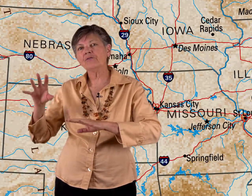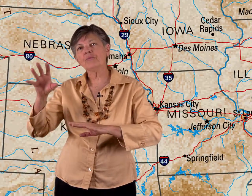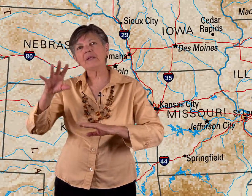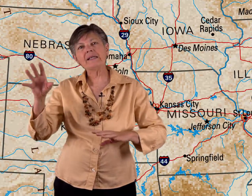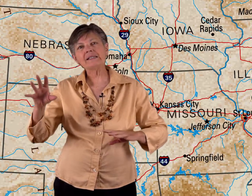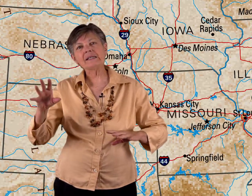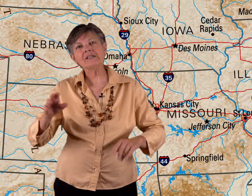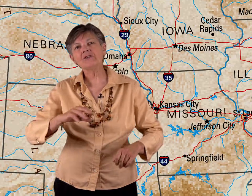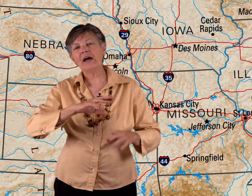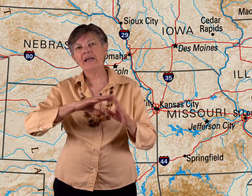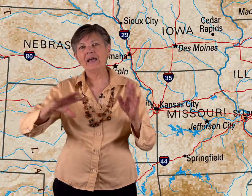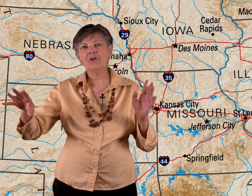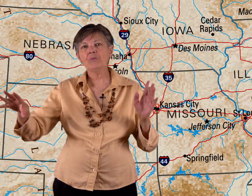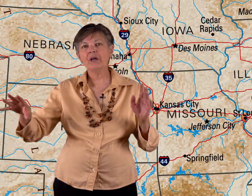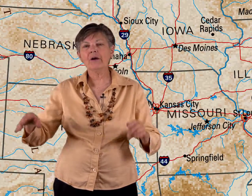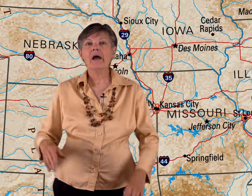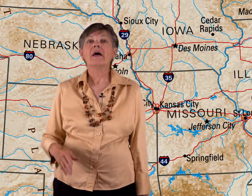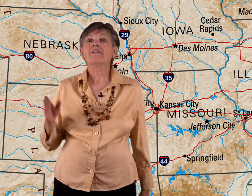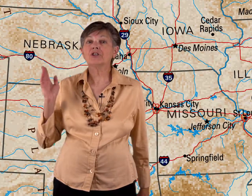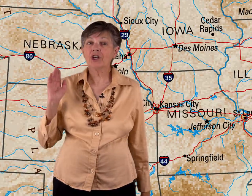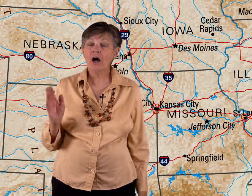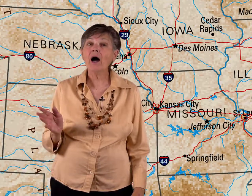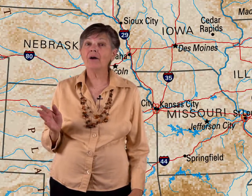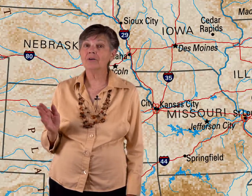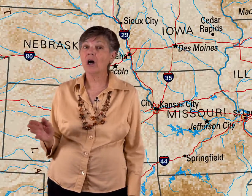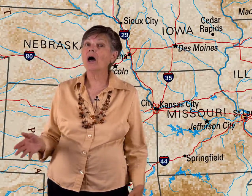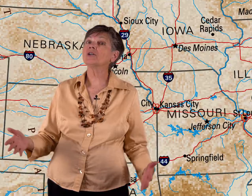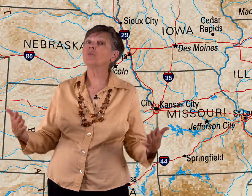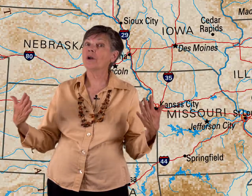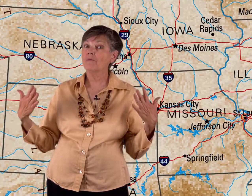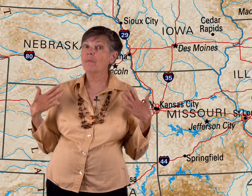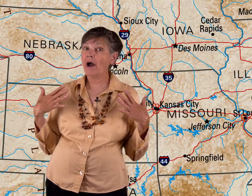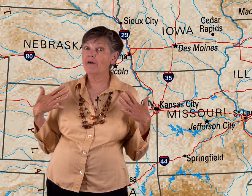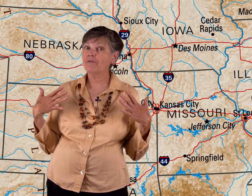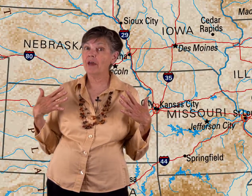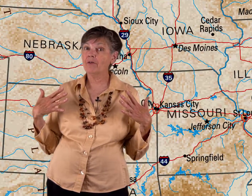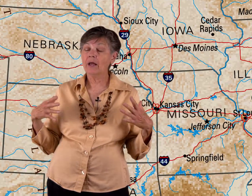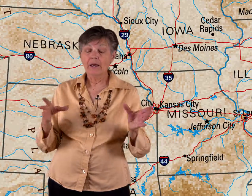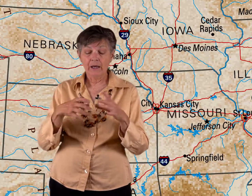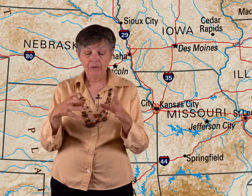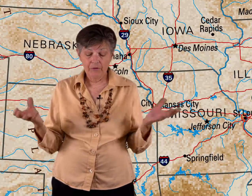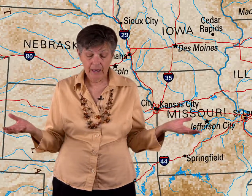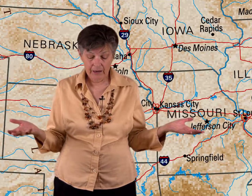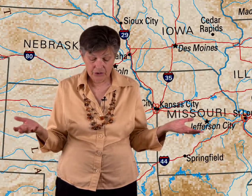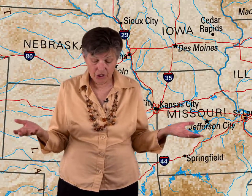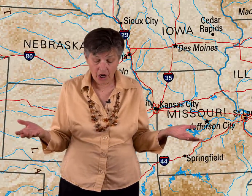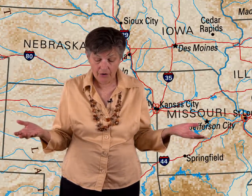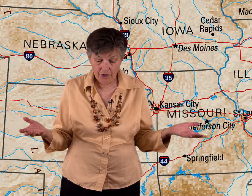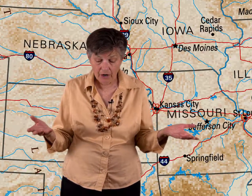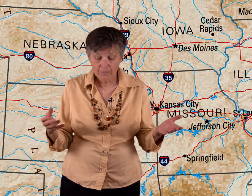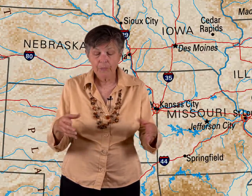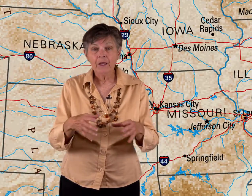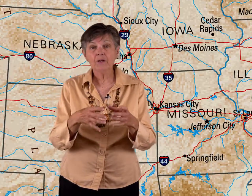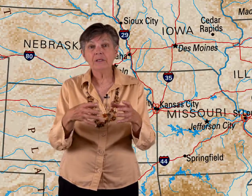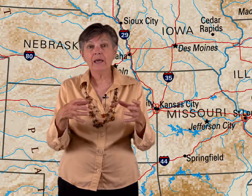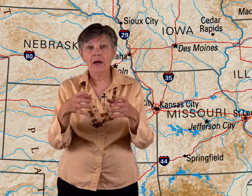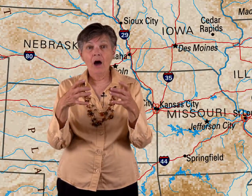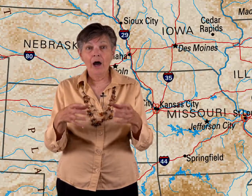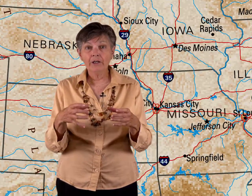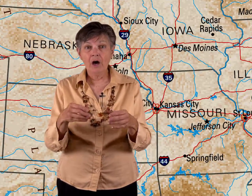different places. You've got Navy Pier. The Chicago dog's one of my favorite. Now, okay, Chicago dog. You take a hot